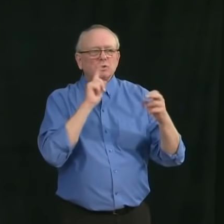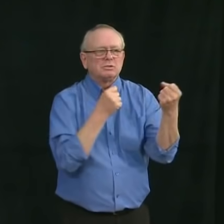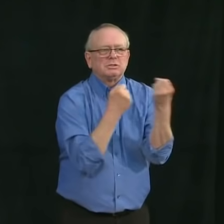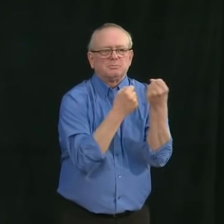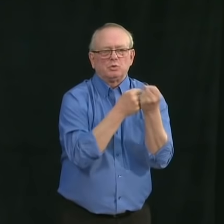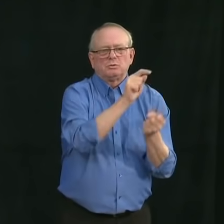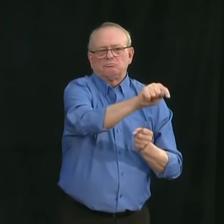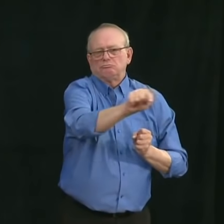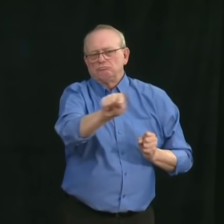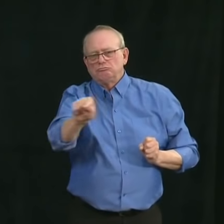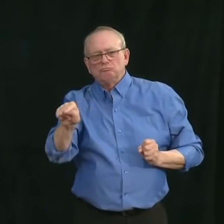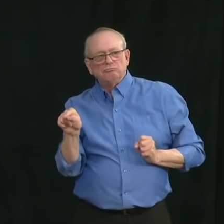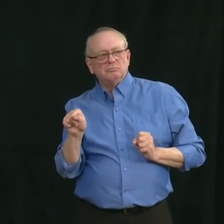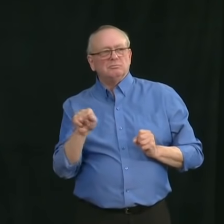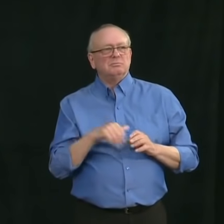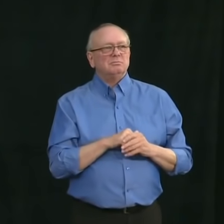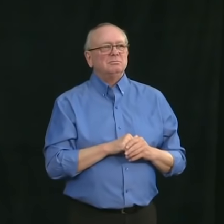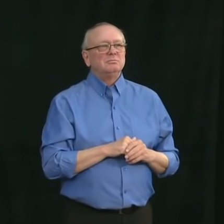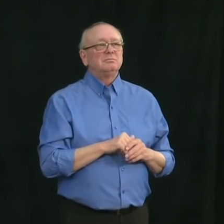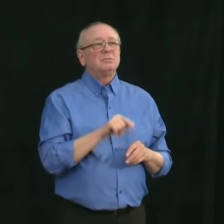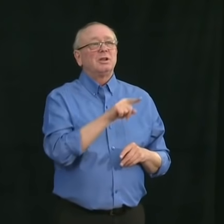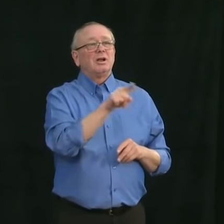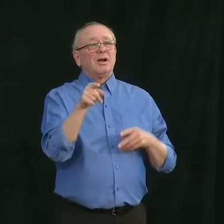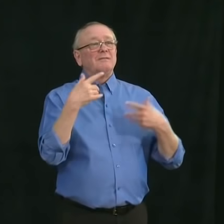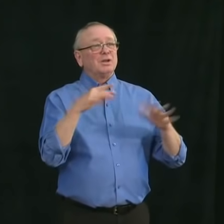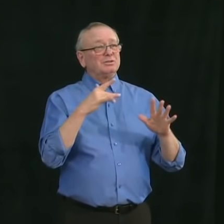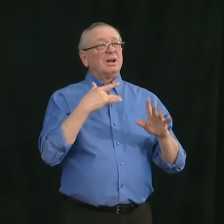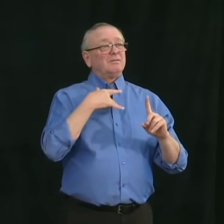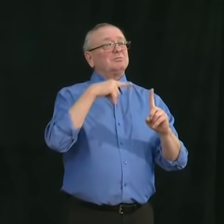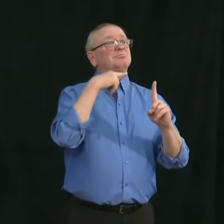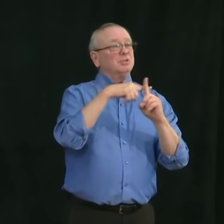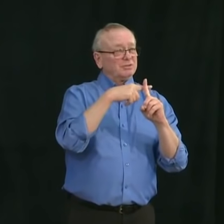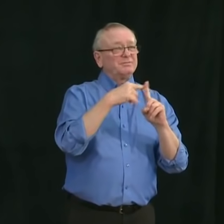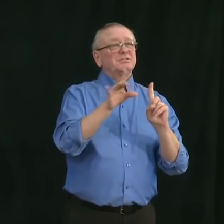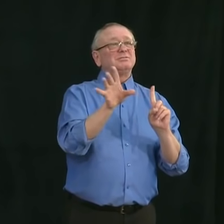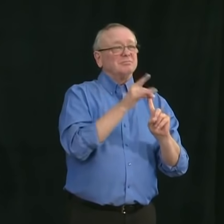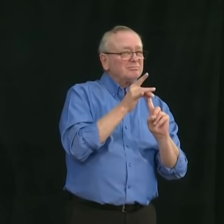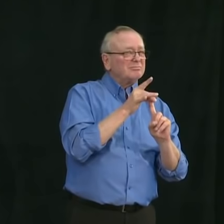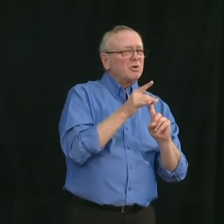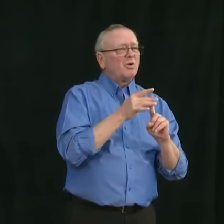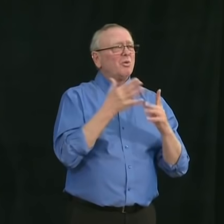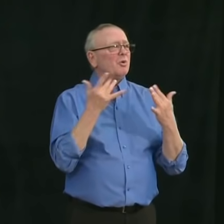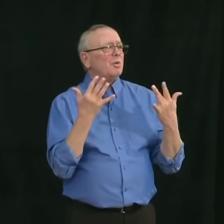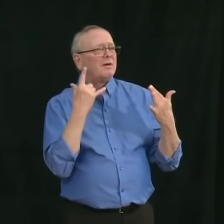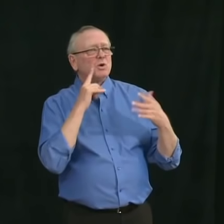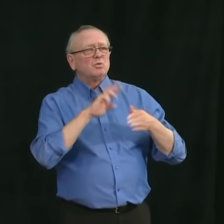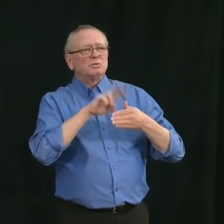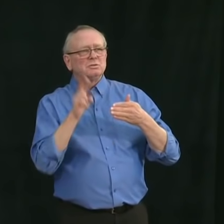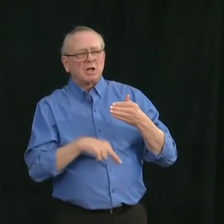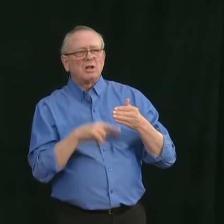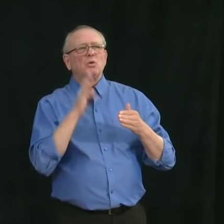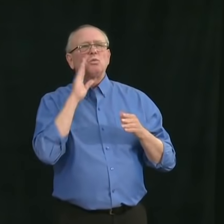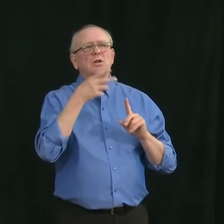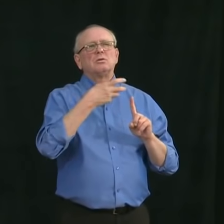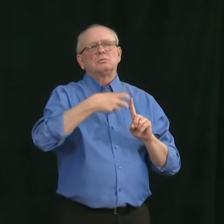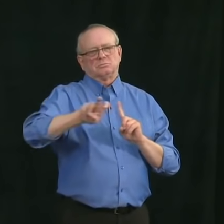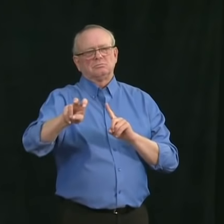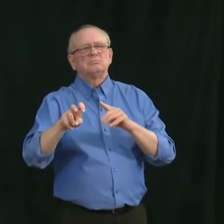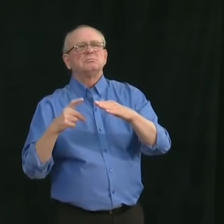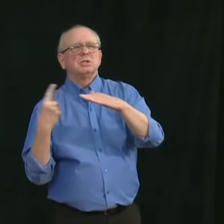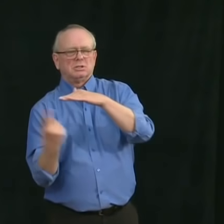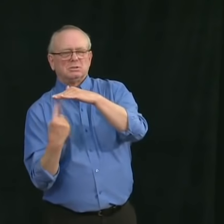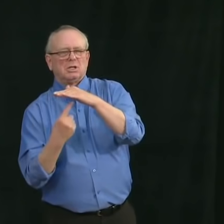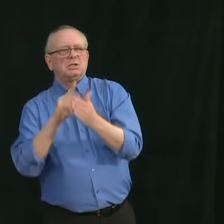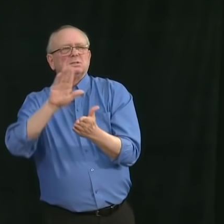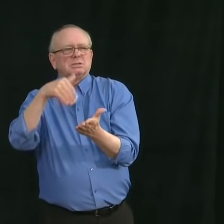and awaiting test results will be moved to the isolation centre in Calgary. All staff and clients at both locations are